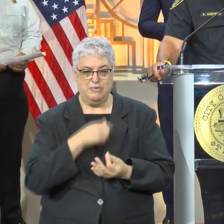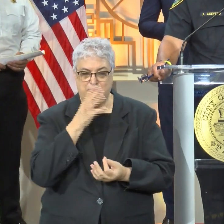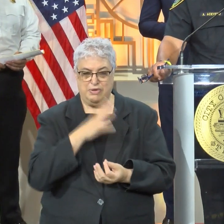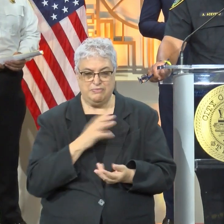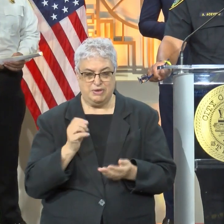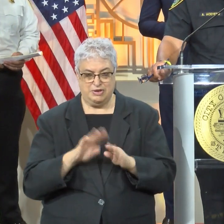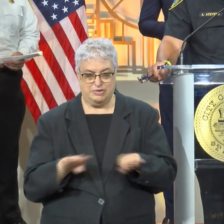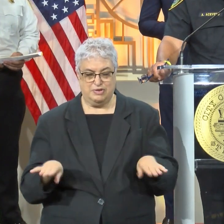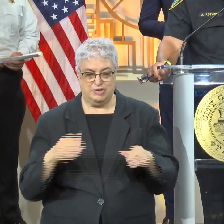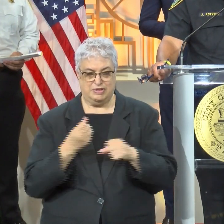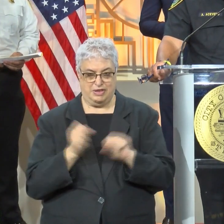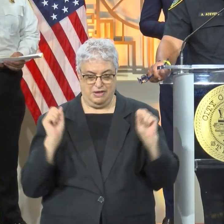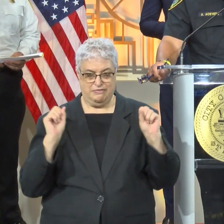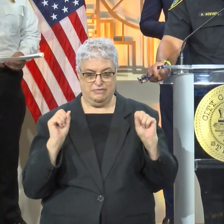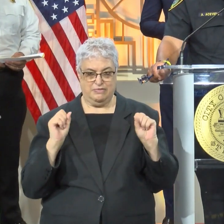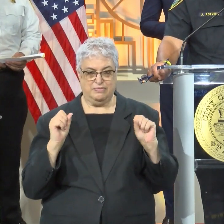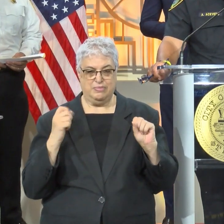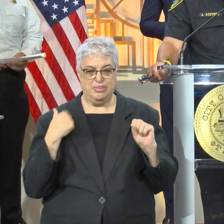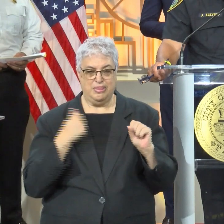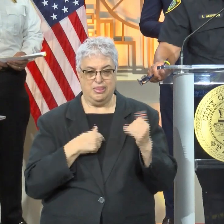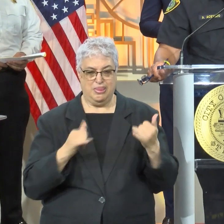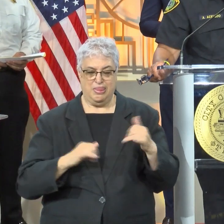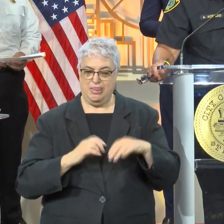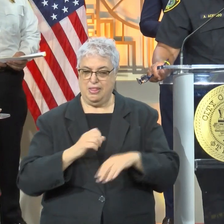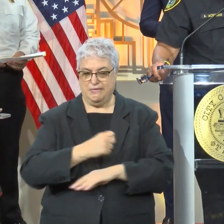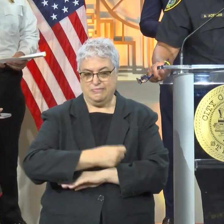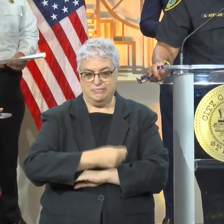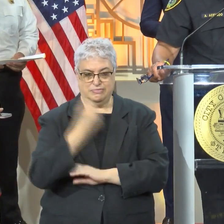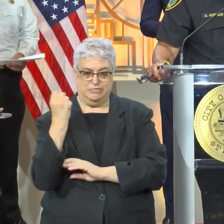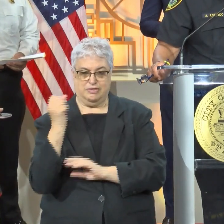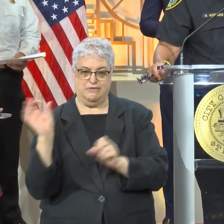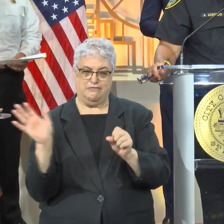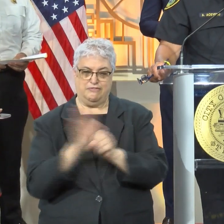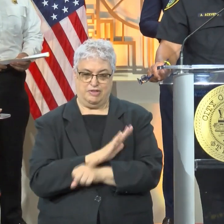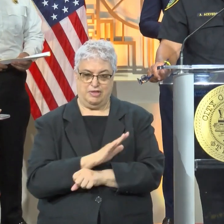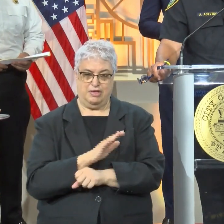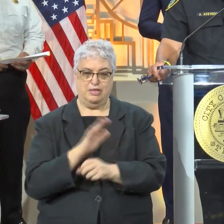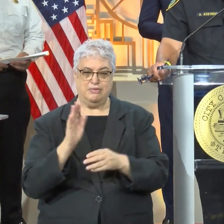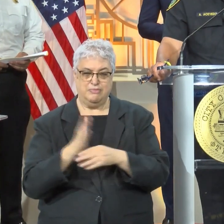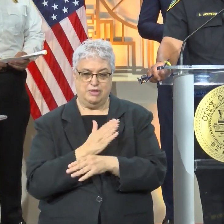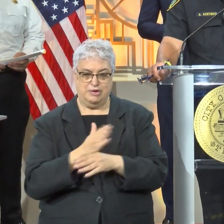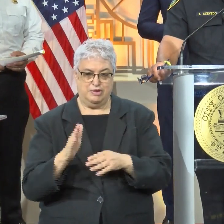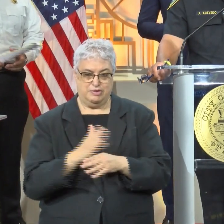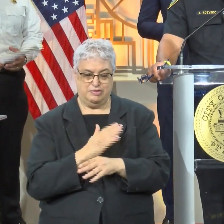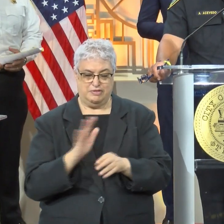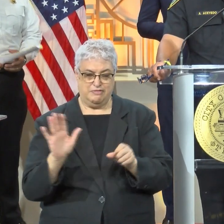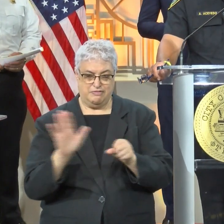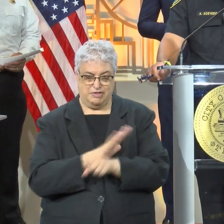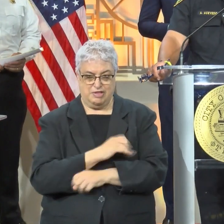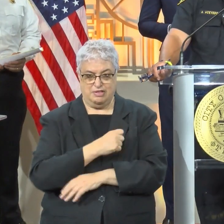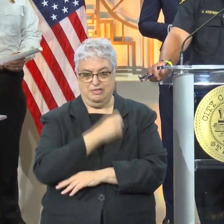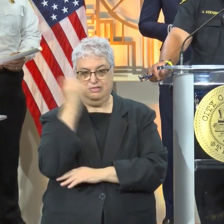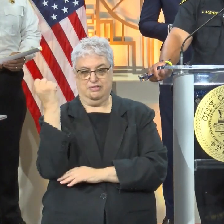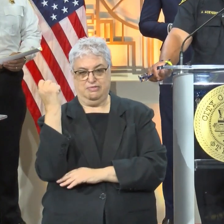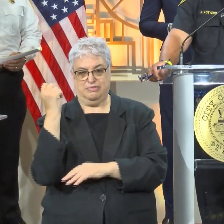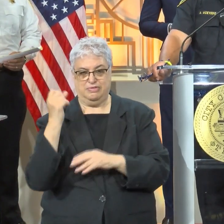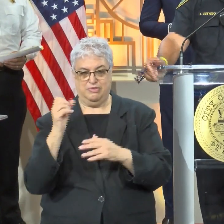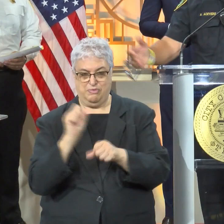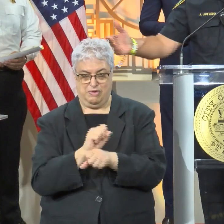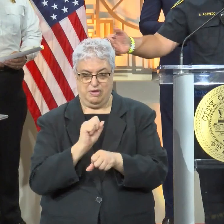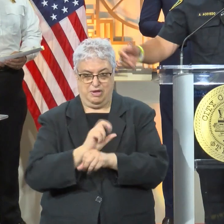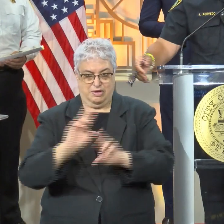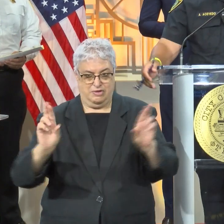children to be safe. So we are fully operational, Mayor. Our partners are fully operational in this area,